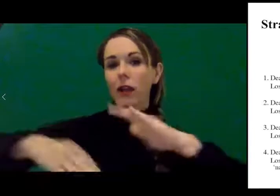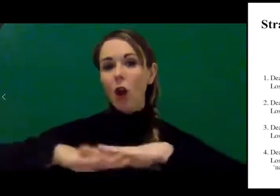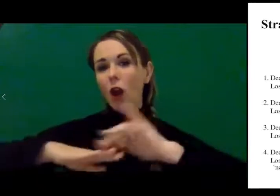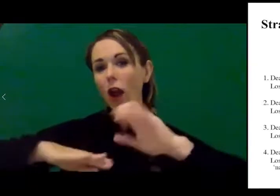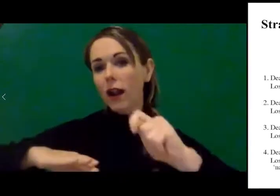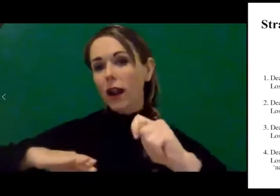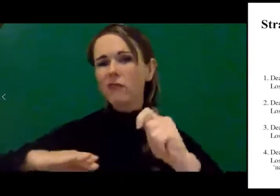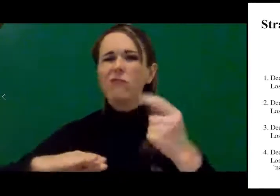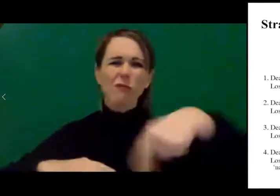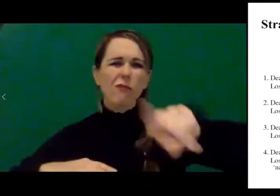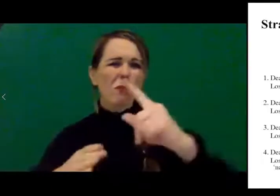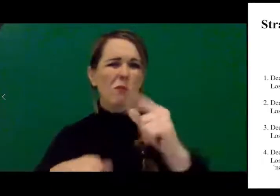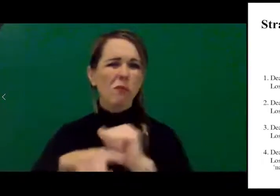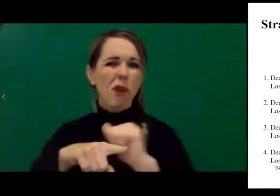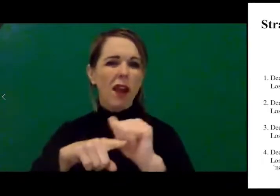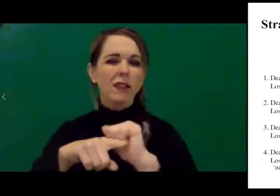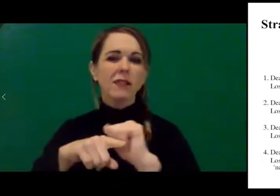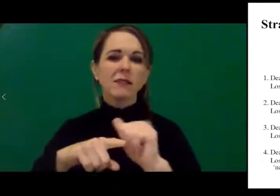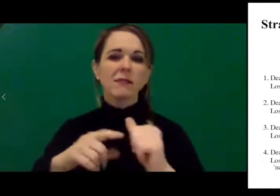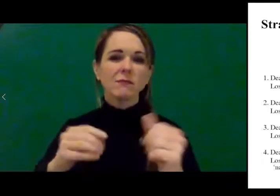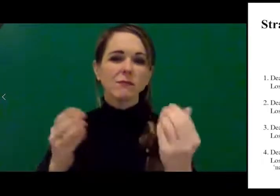itself.